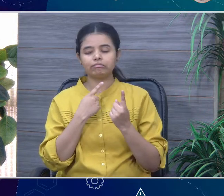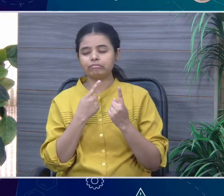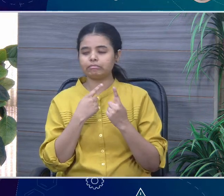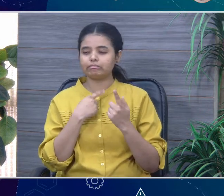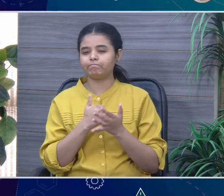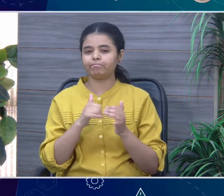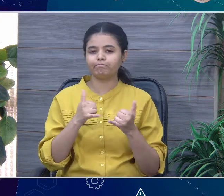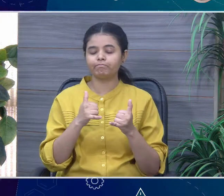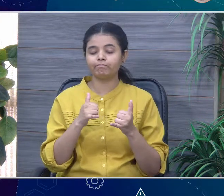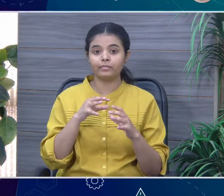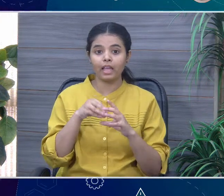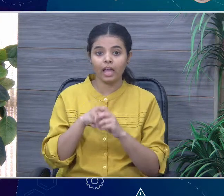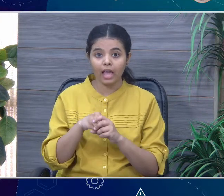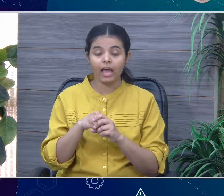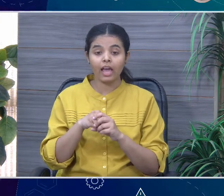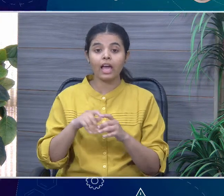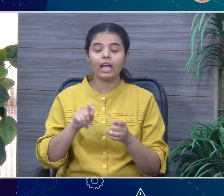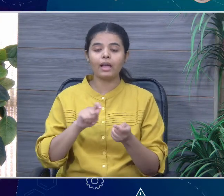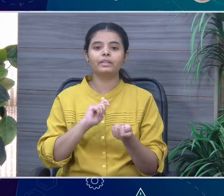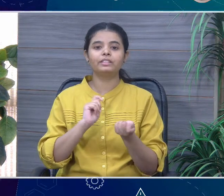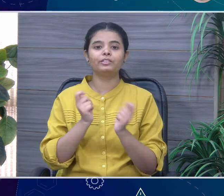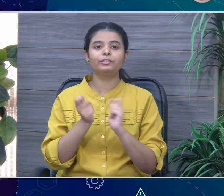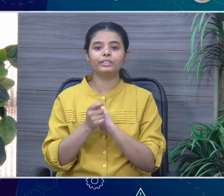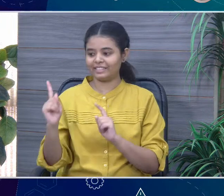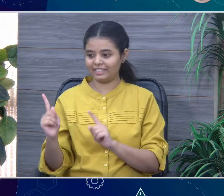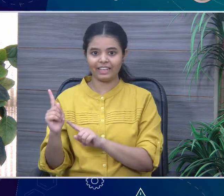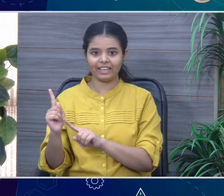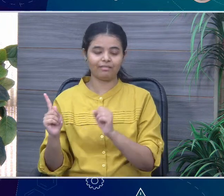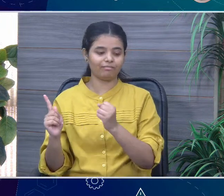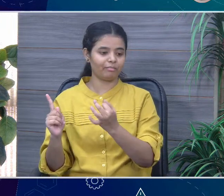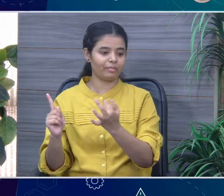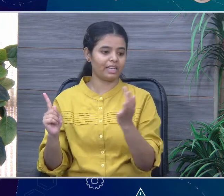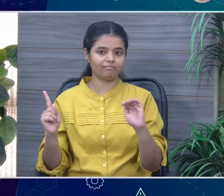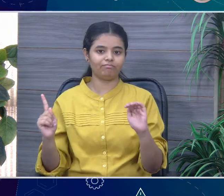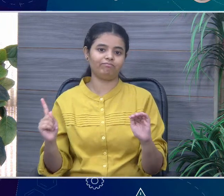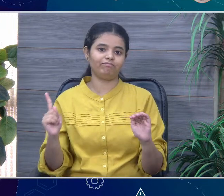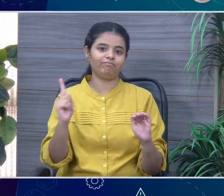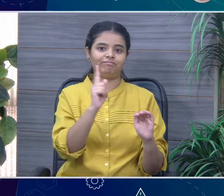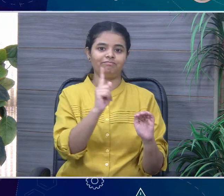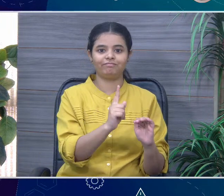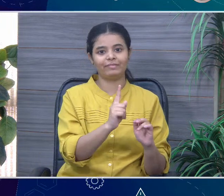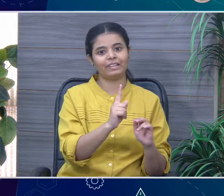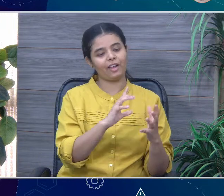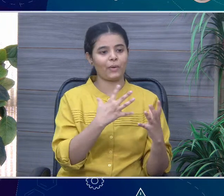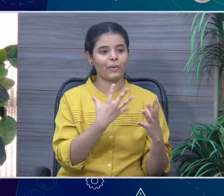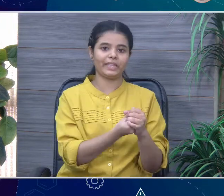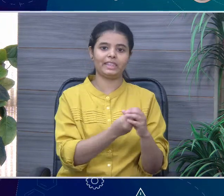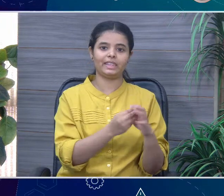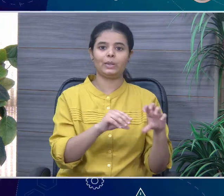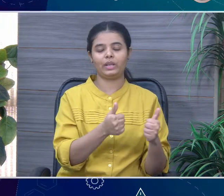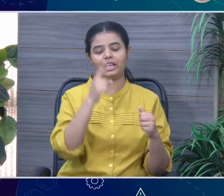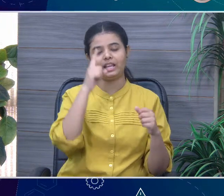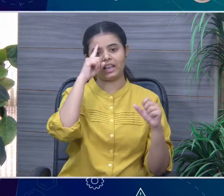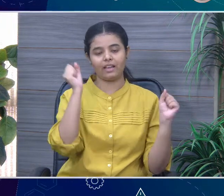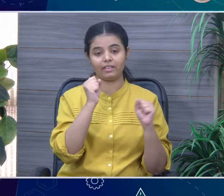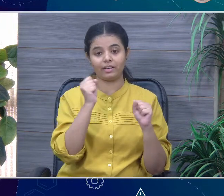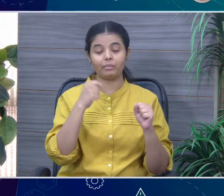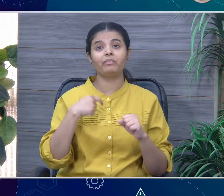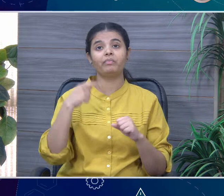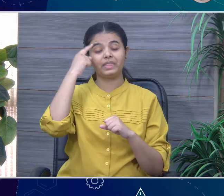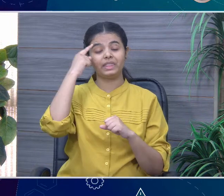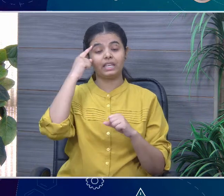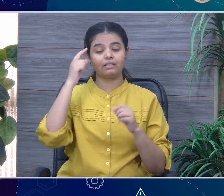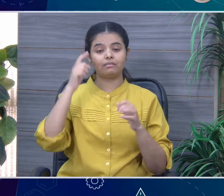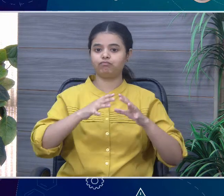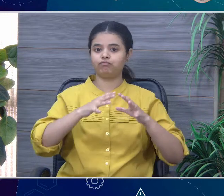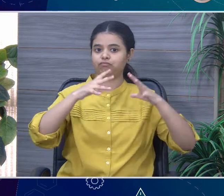to make a shift from a special classroom to the general classroom. This is one context. If we take a context of a larger idea